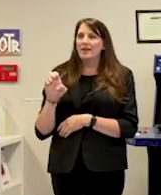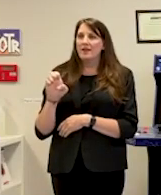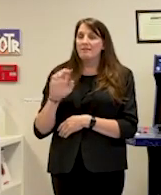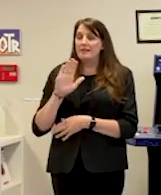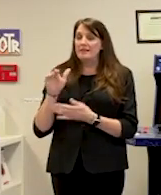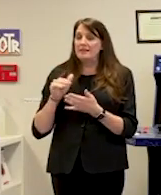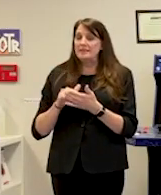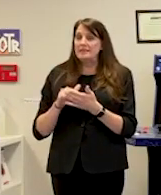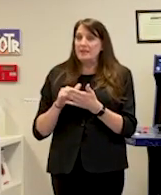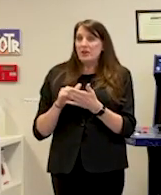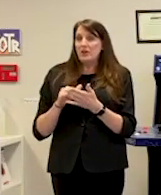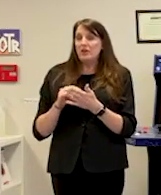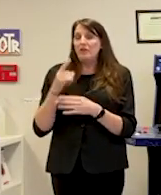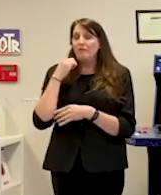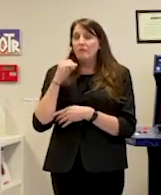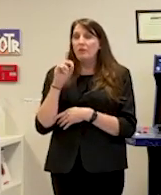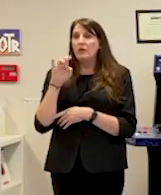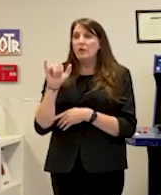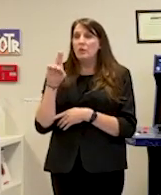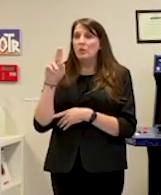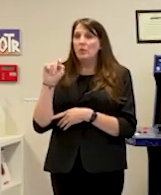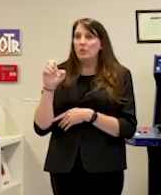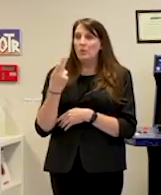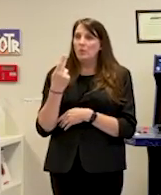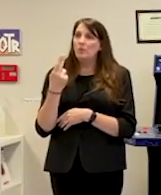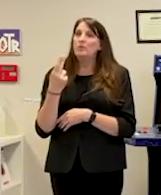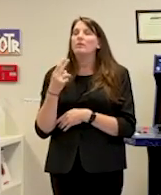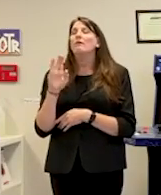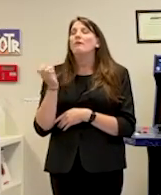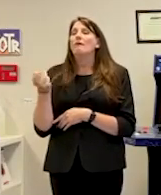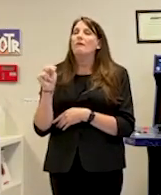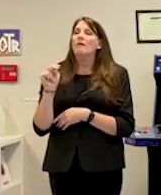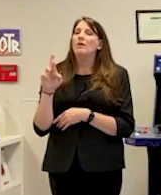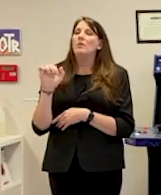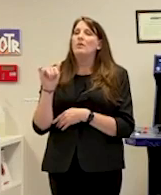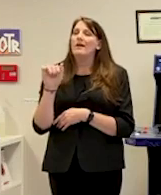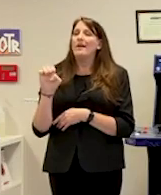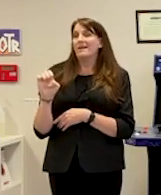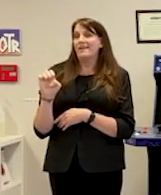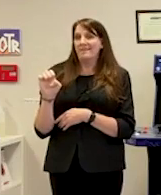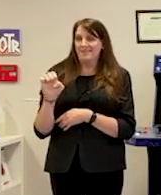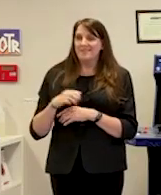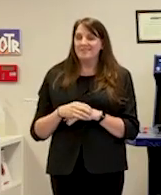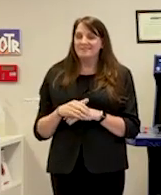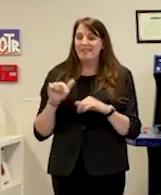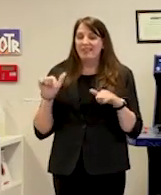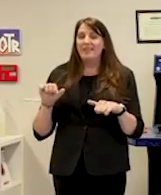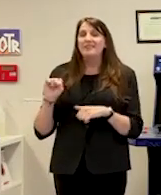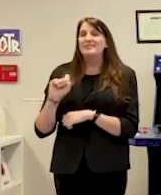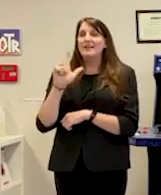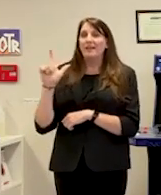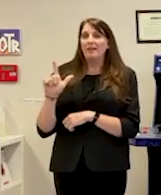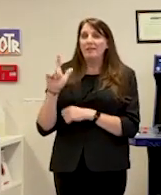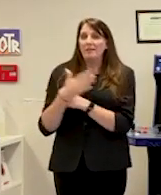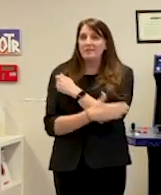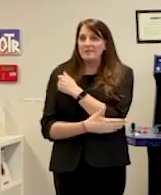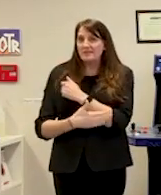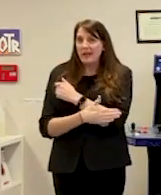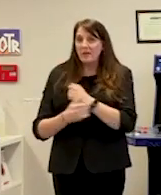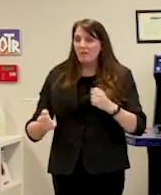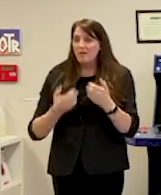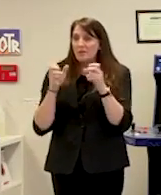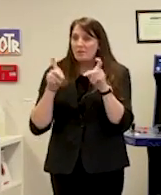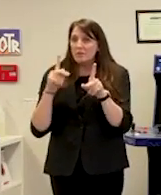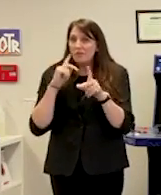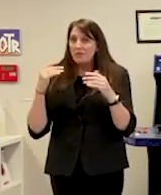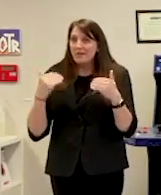to highlight one of the assets we offer in St. Louis County. We know that the more opportunities we offer for young people,